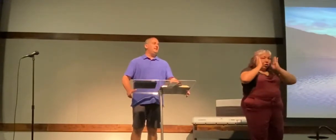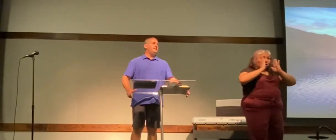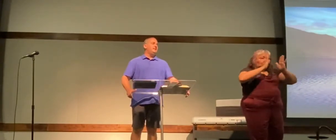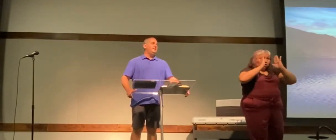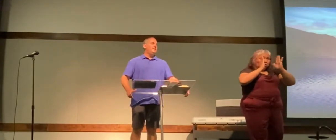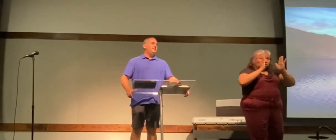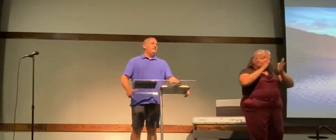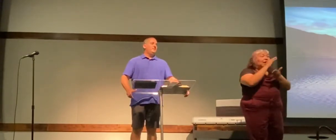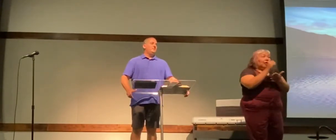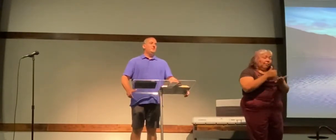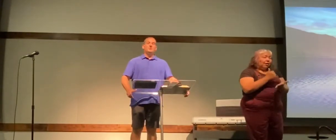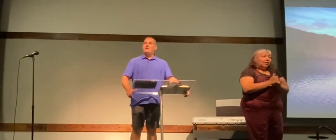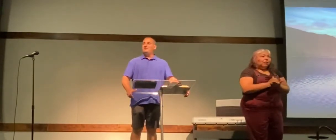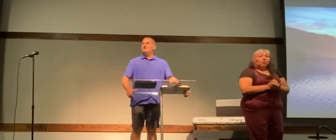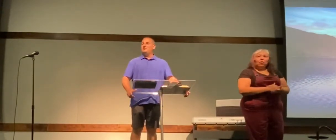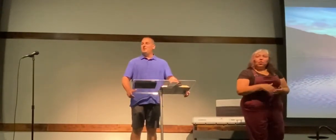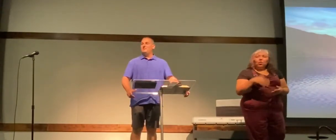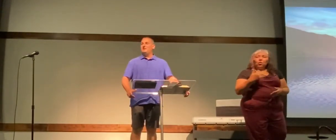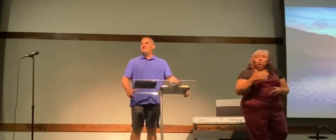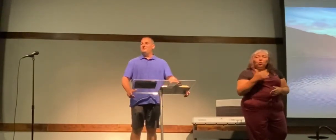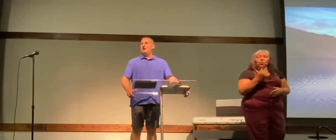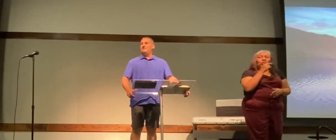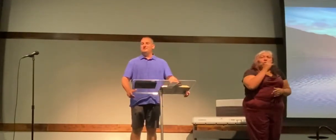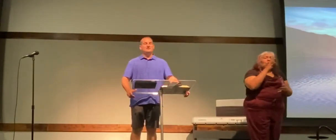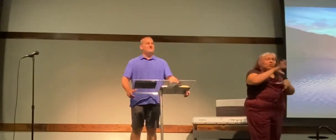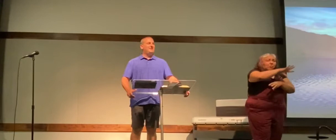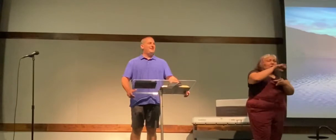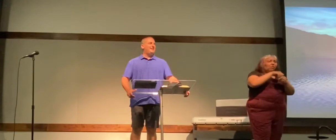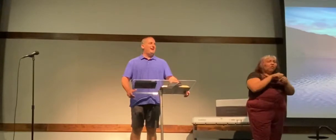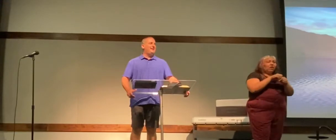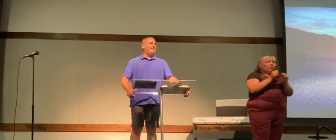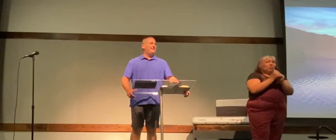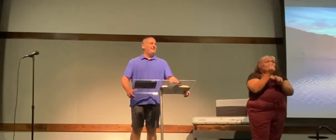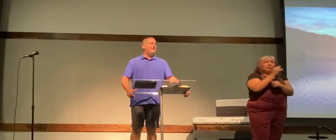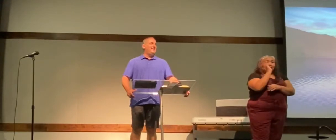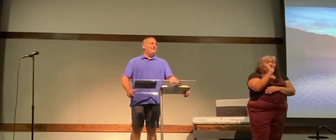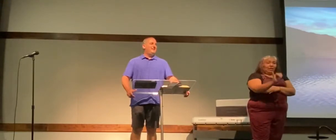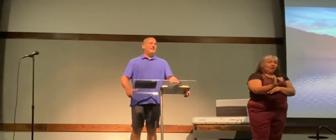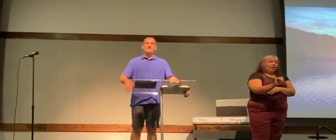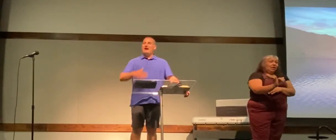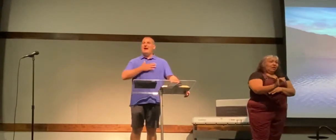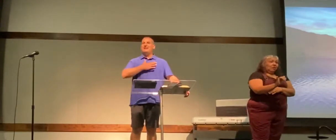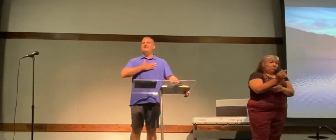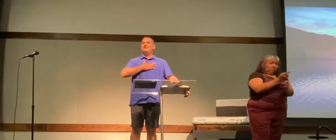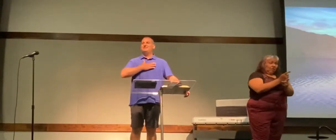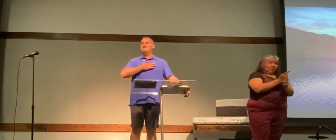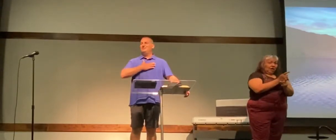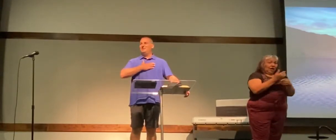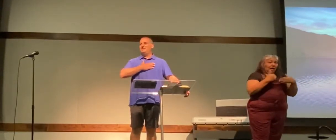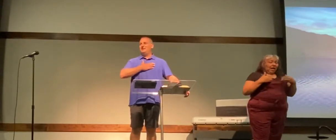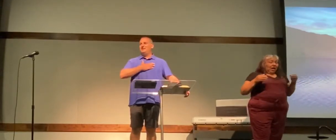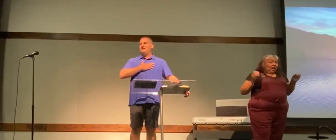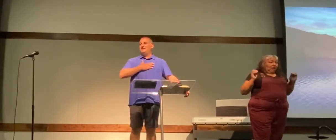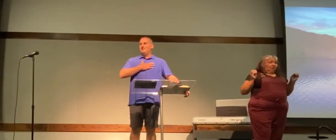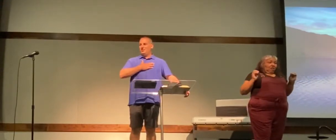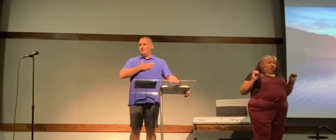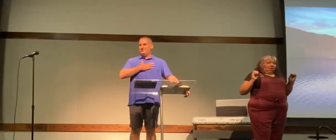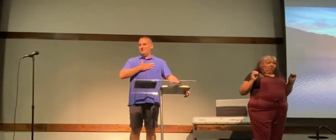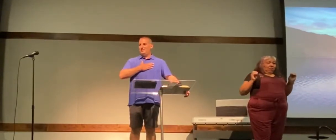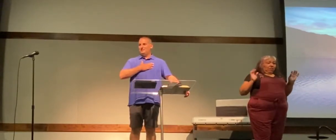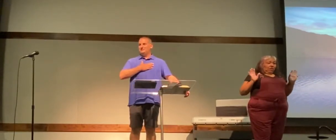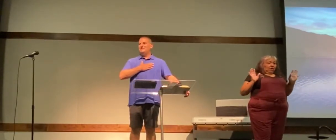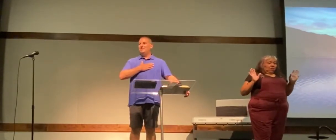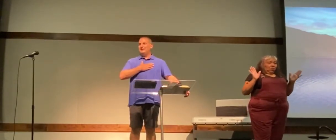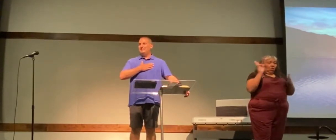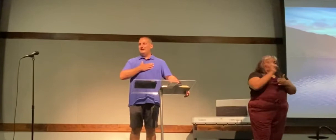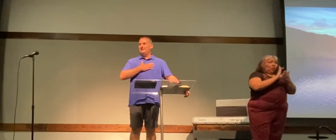Amen. Ooh, how many of you want to be involved in something like that? Right? I had nothing to do with it. The Holy